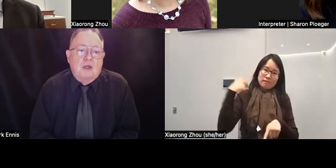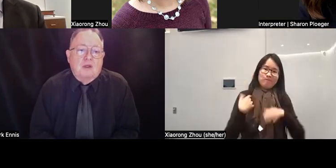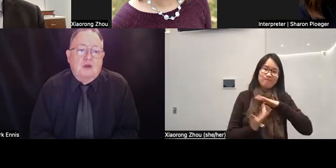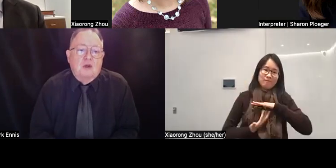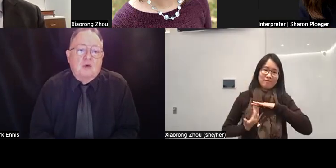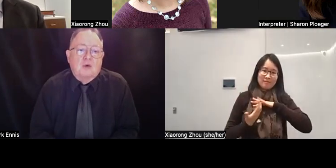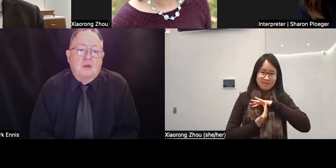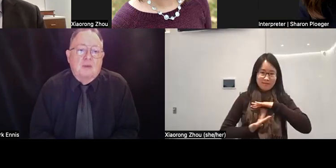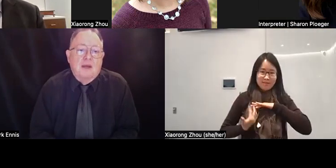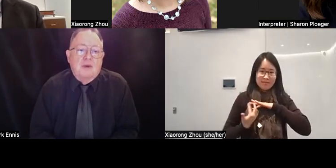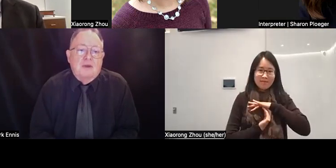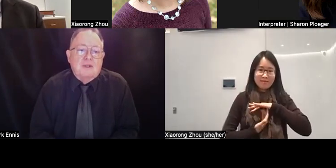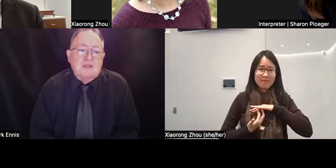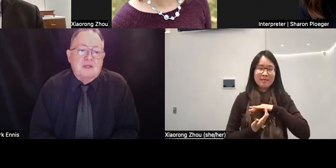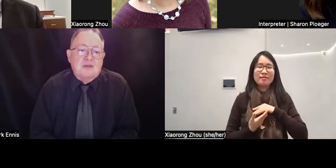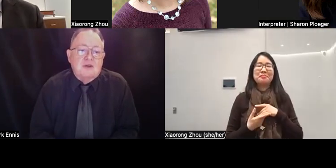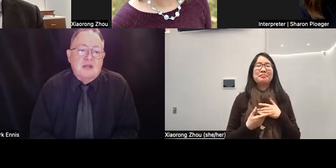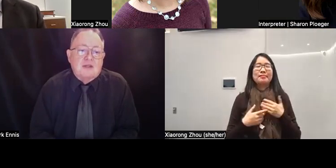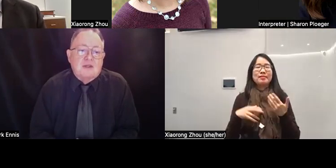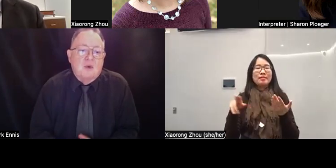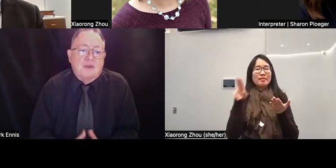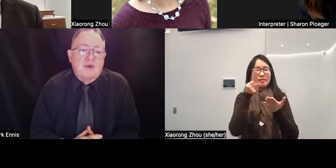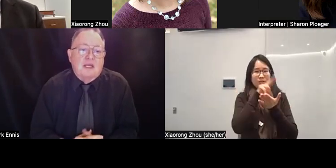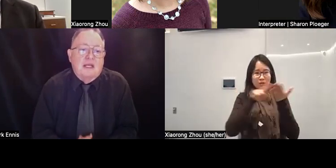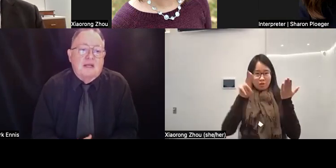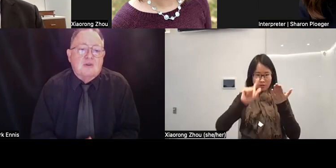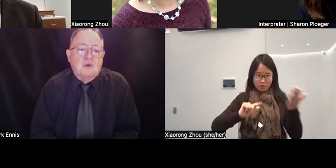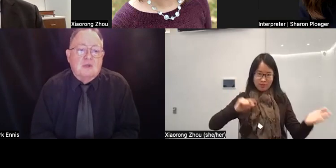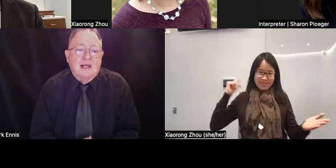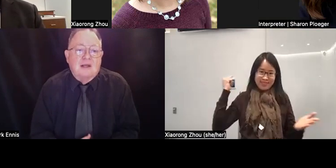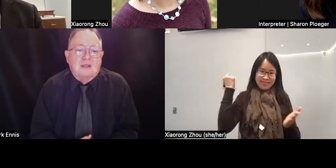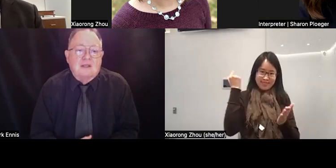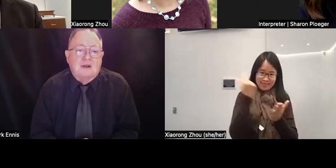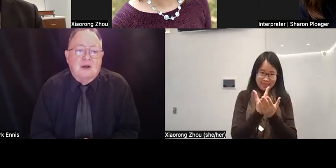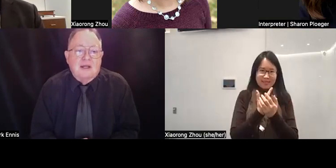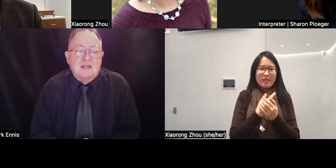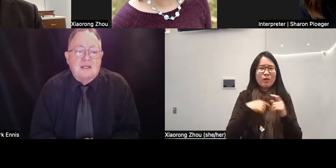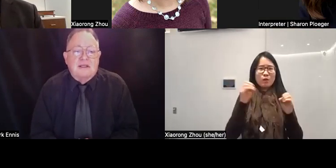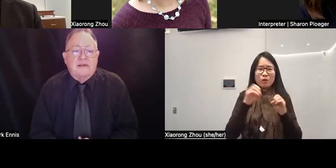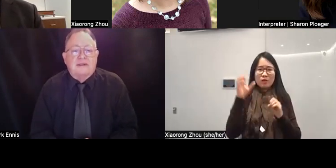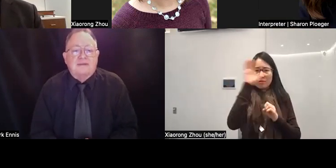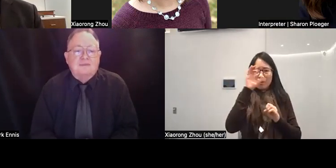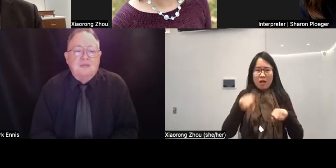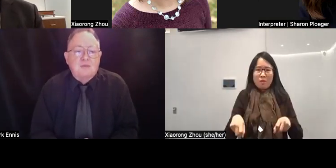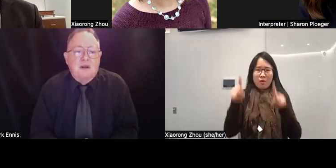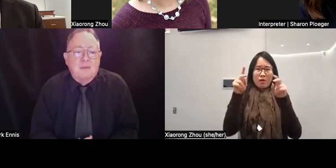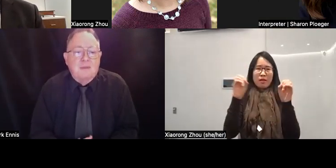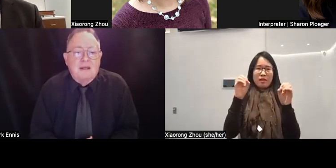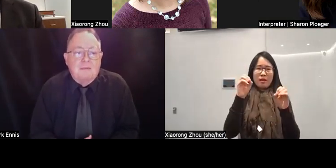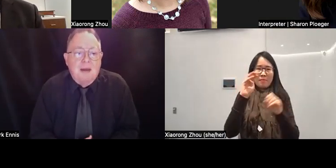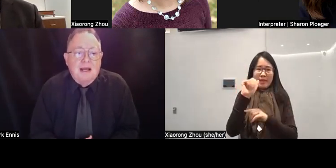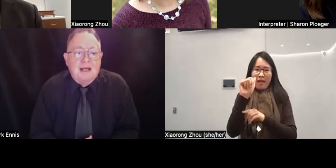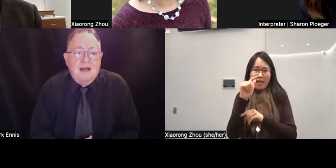Oh. Well, you know, my brothers and sisters, I saw what they were getting in school, and I looked, you know, I could see that it was better